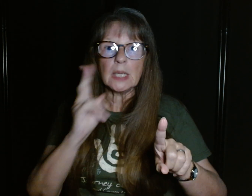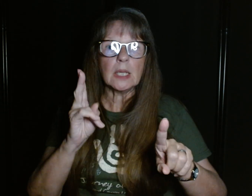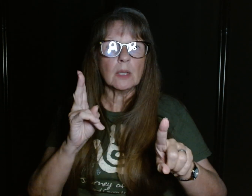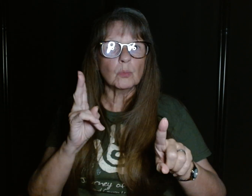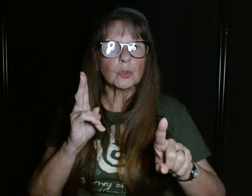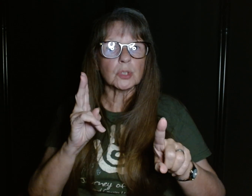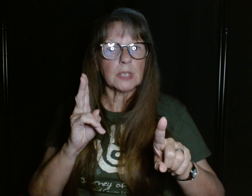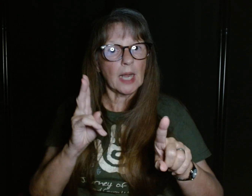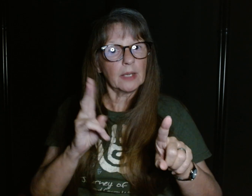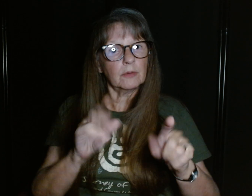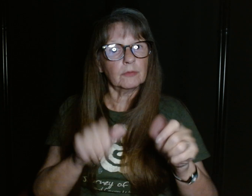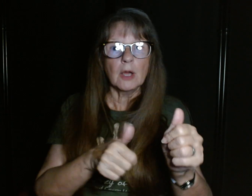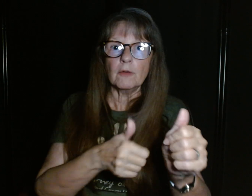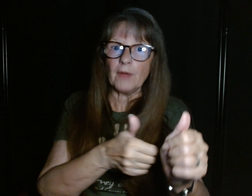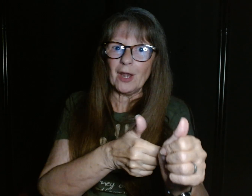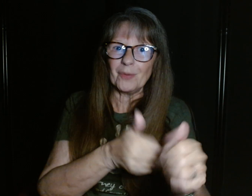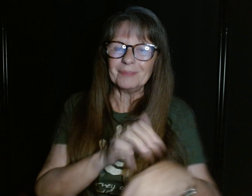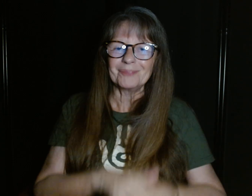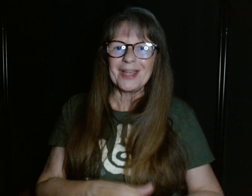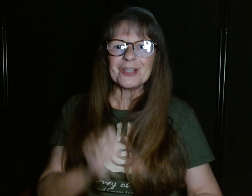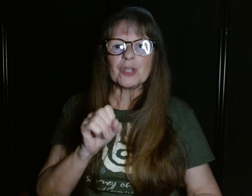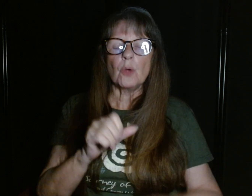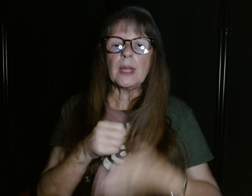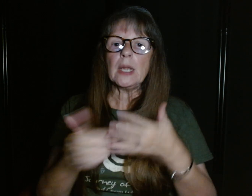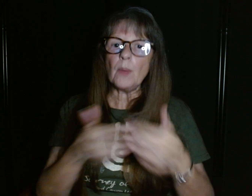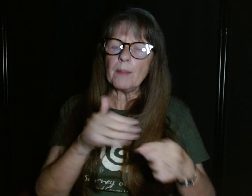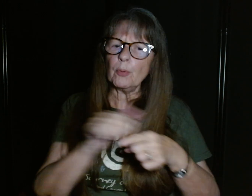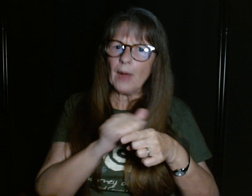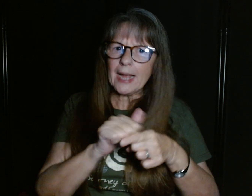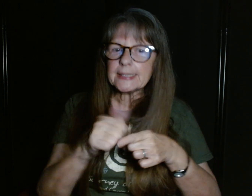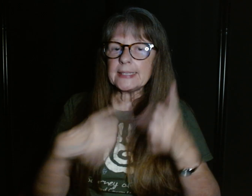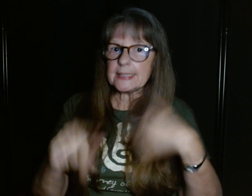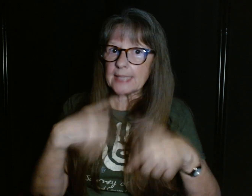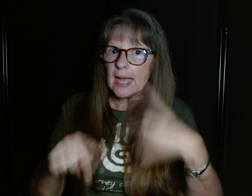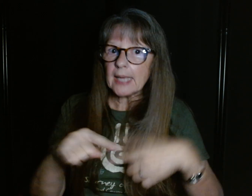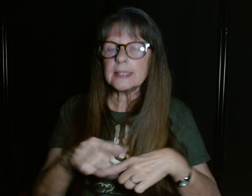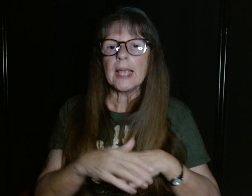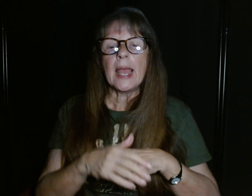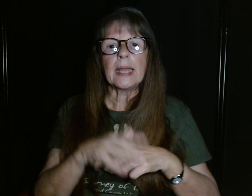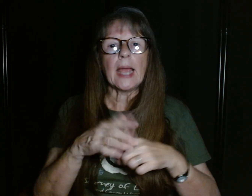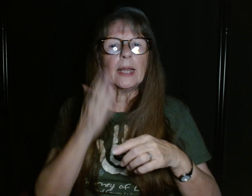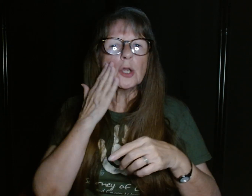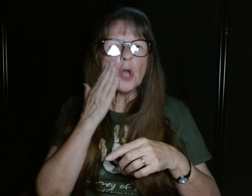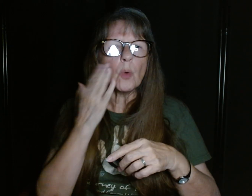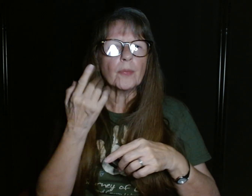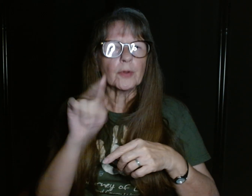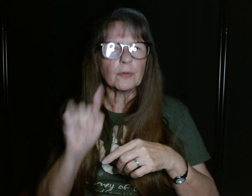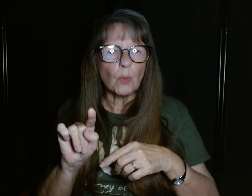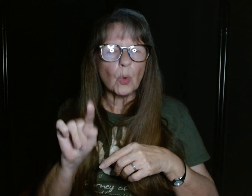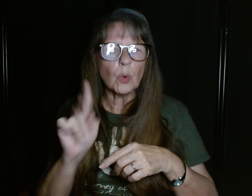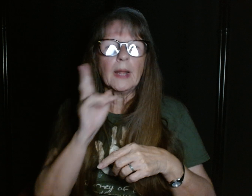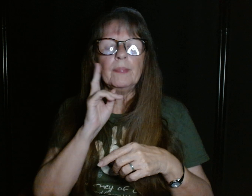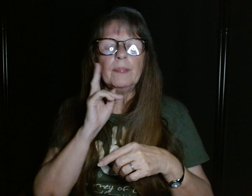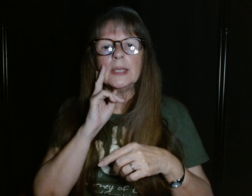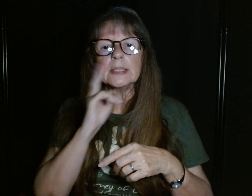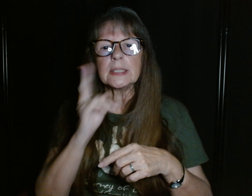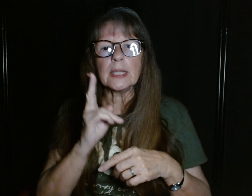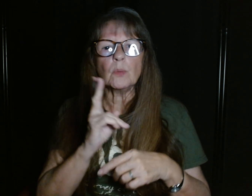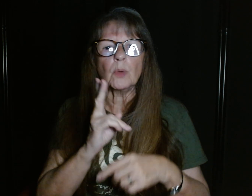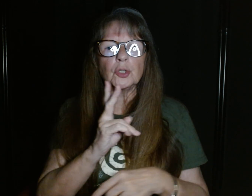see and we'll just kind of follow it. So, anyway, practice these signs and kind of know what they're for, and then see what